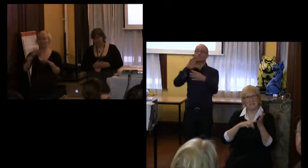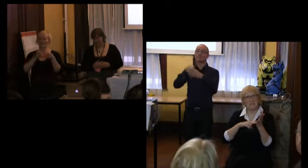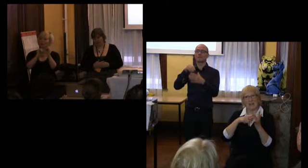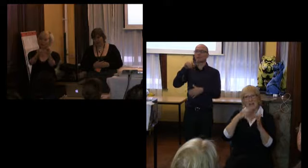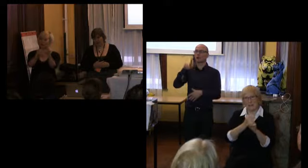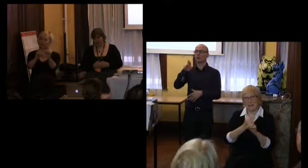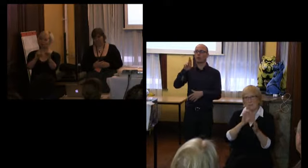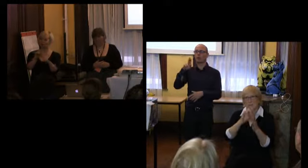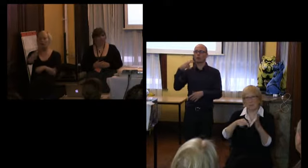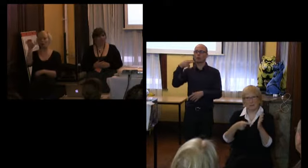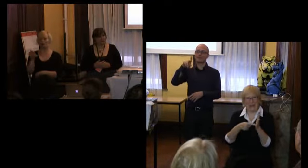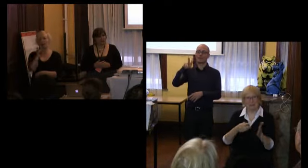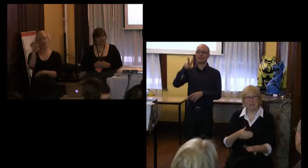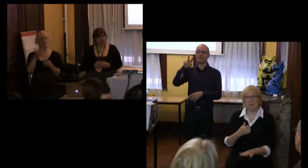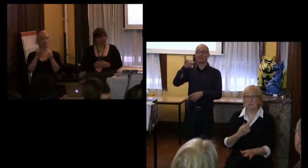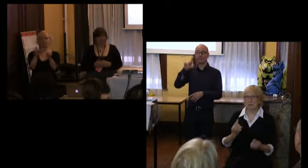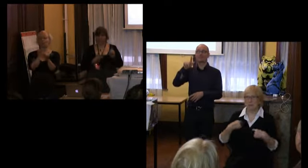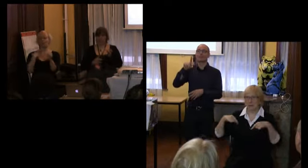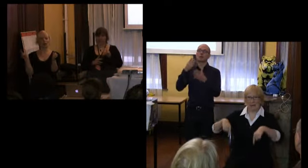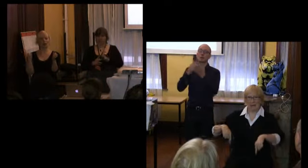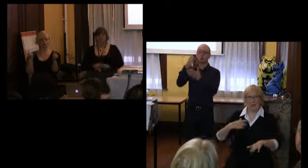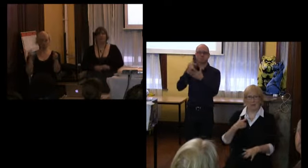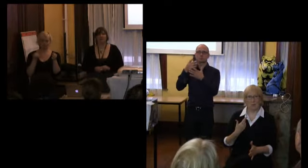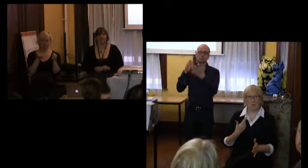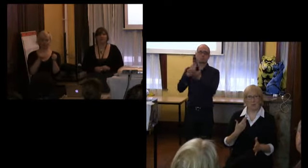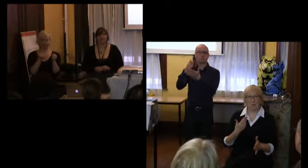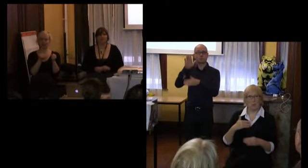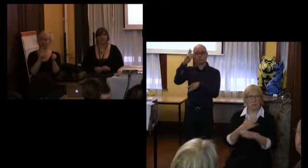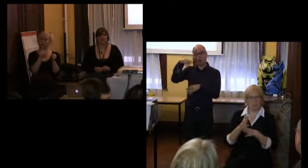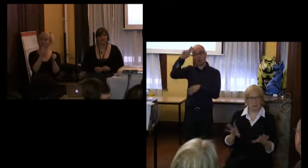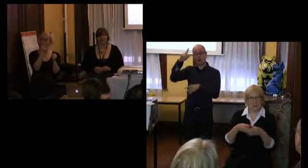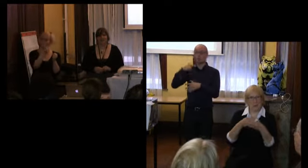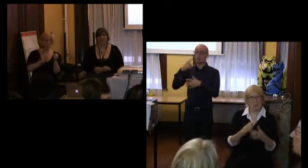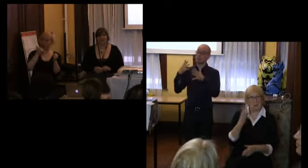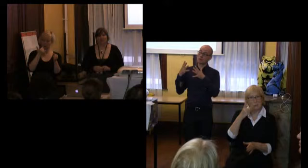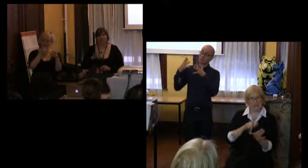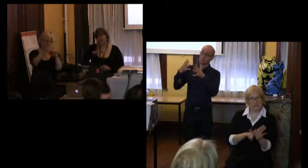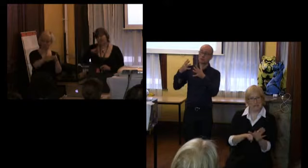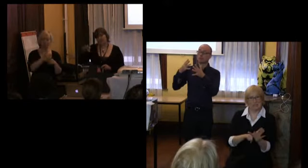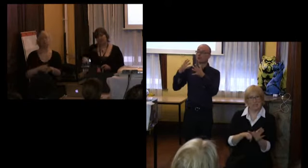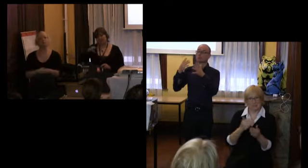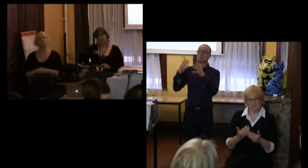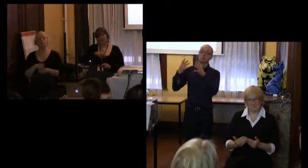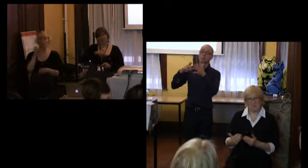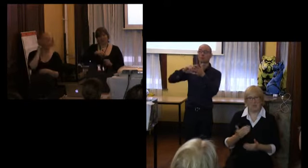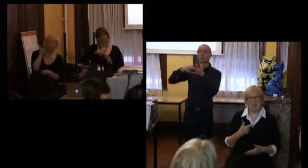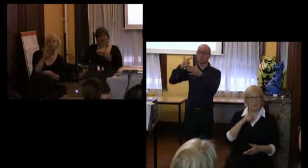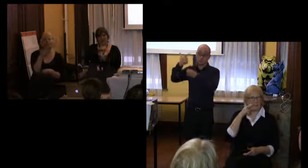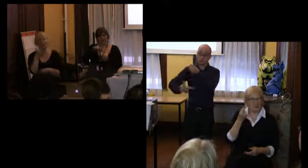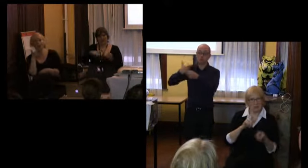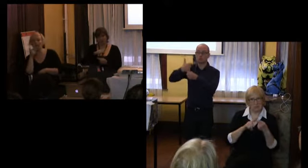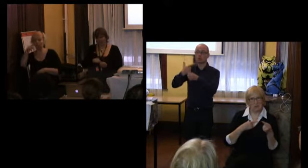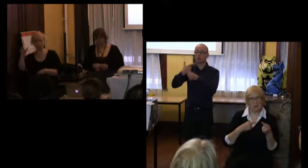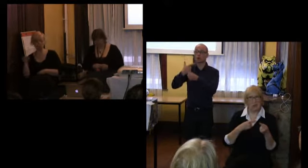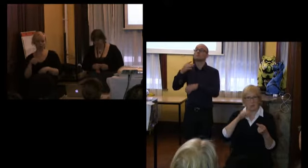project. We're engaged for 2 years. So with the French, Norwegian, and English.